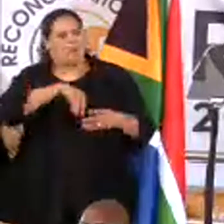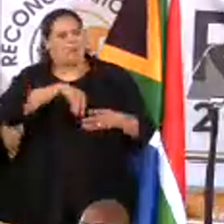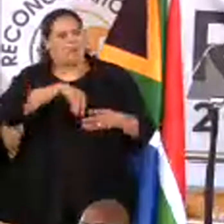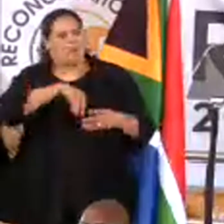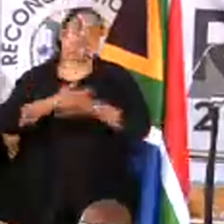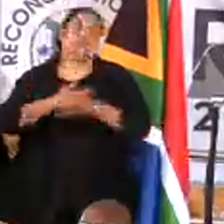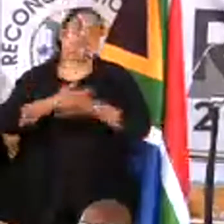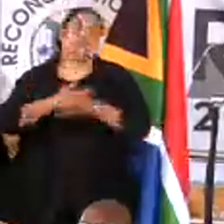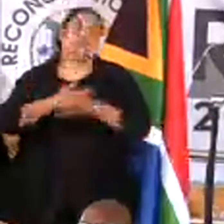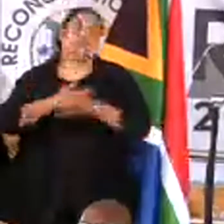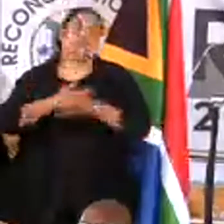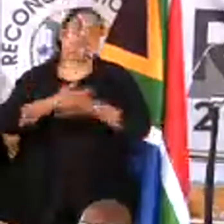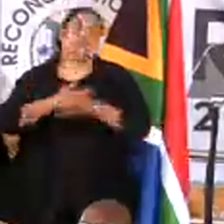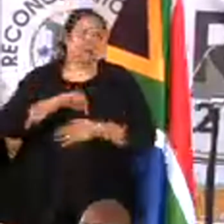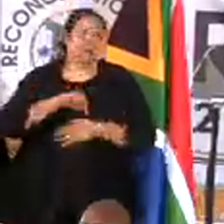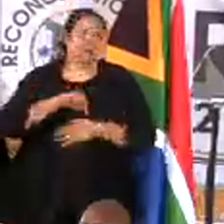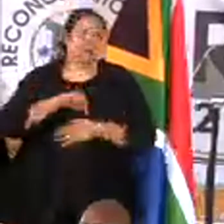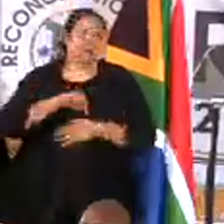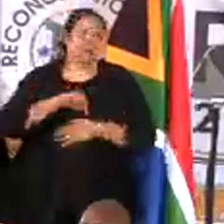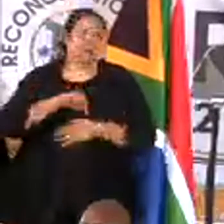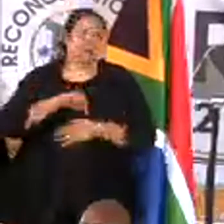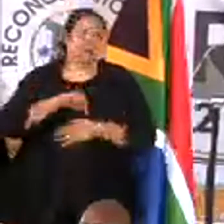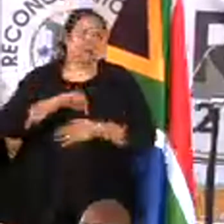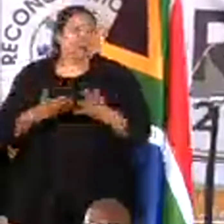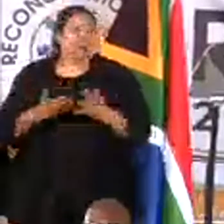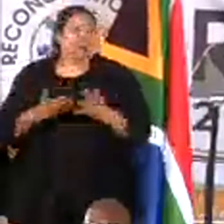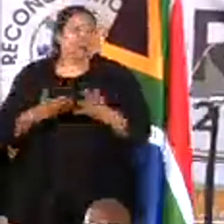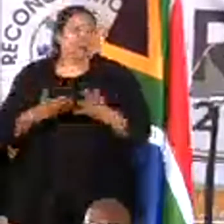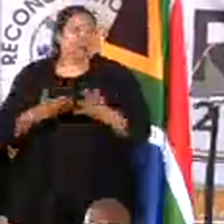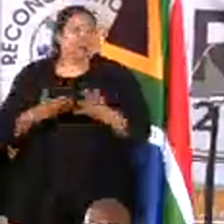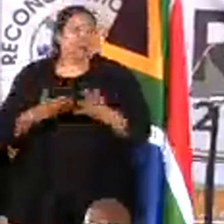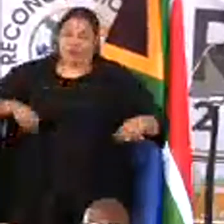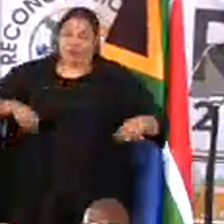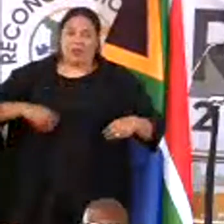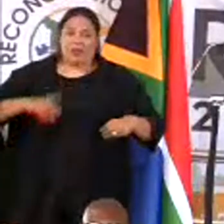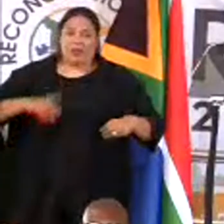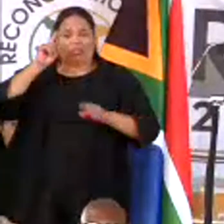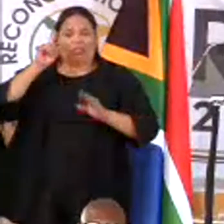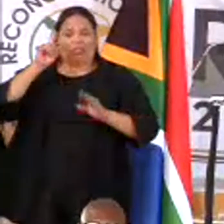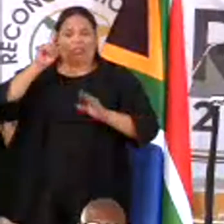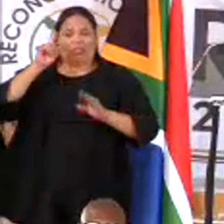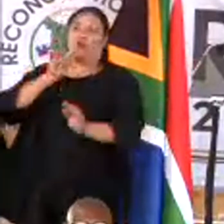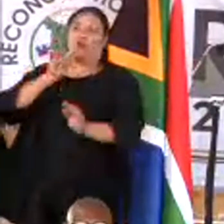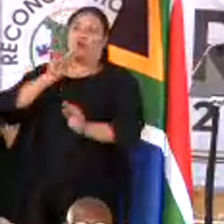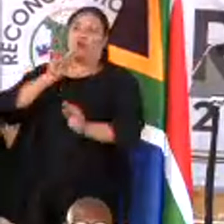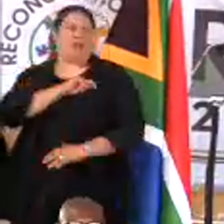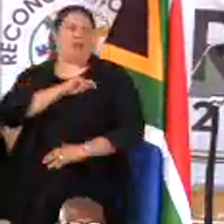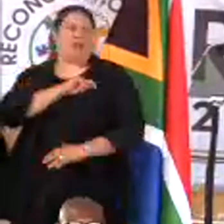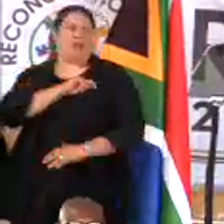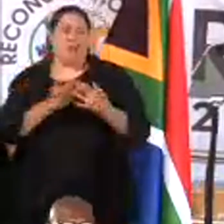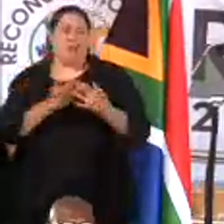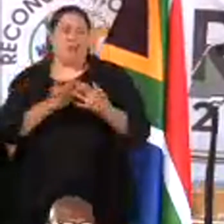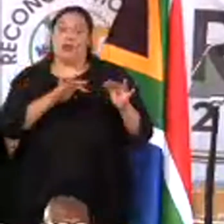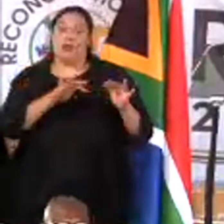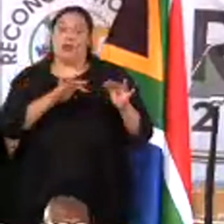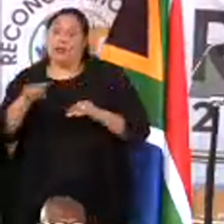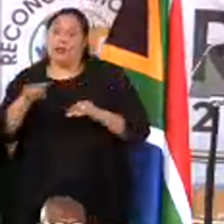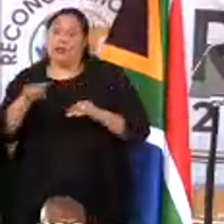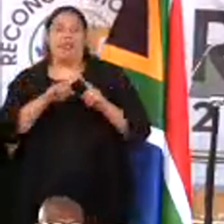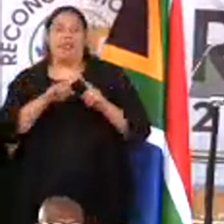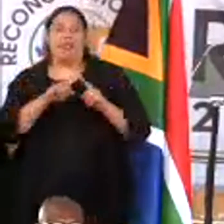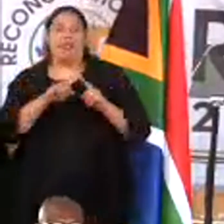country. We do so because corruption undermines the trust between the people and the